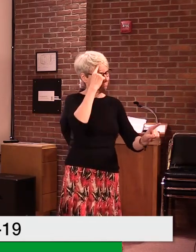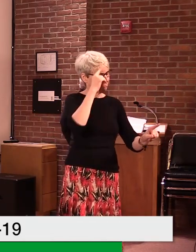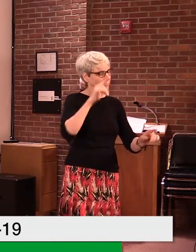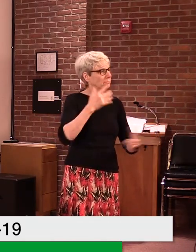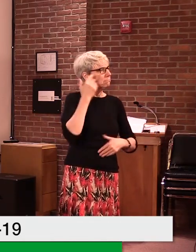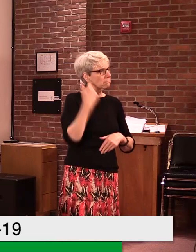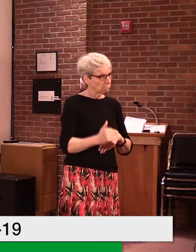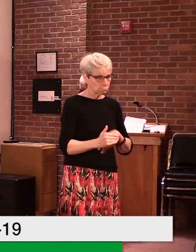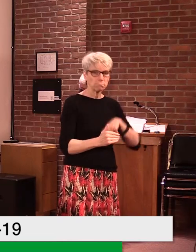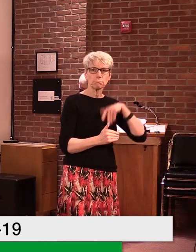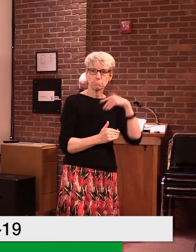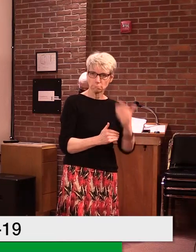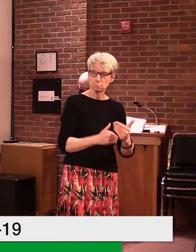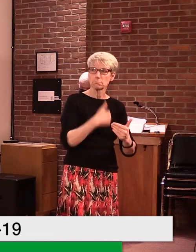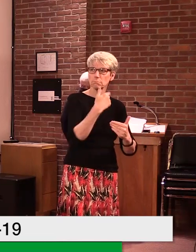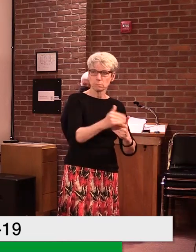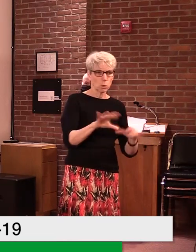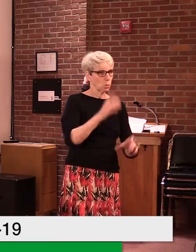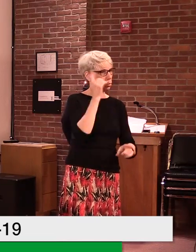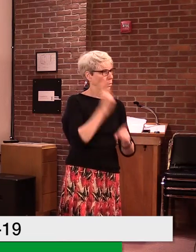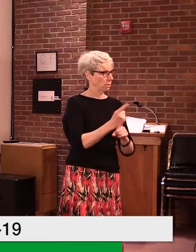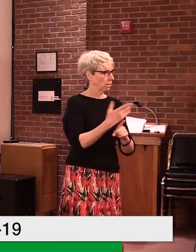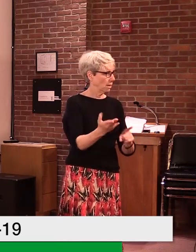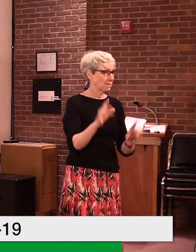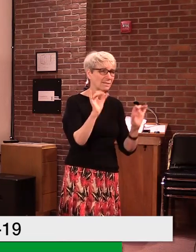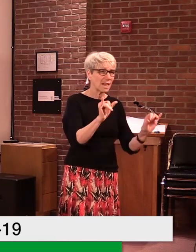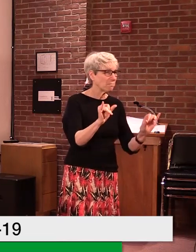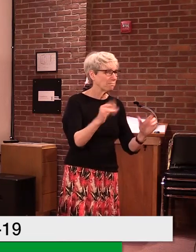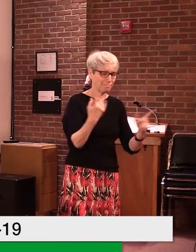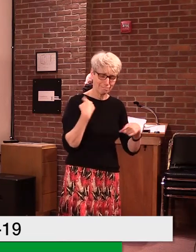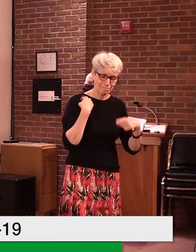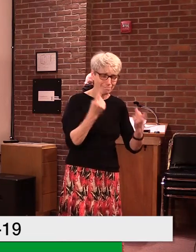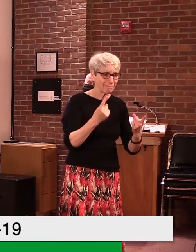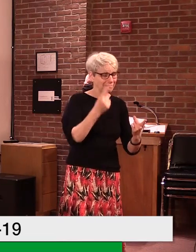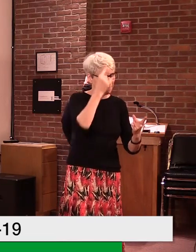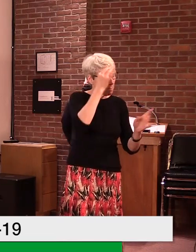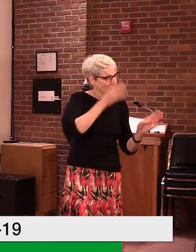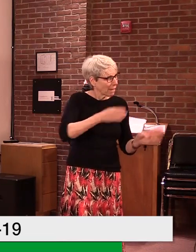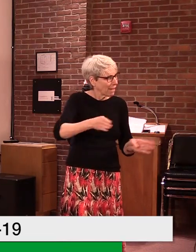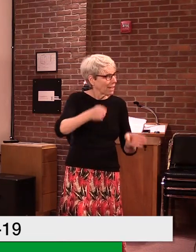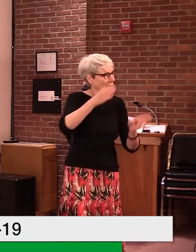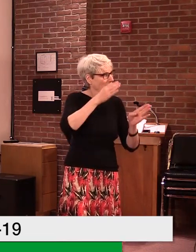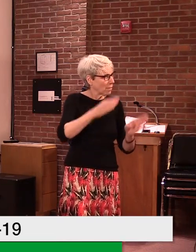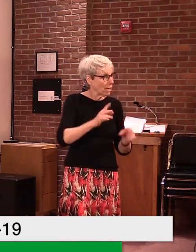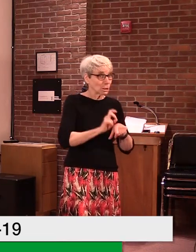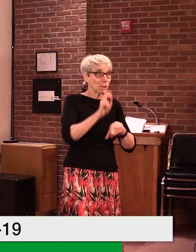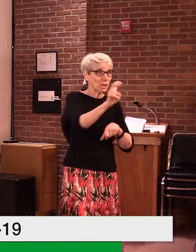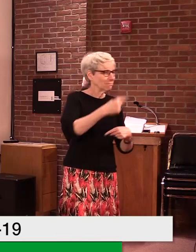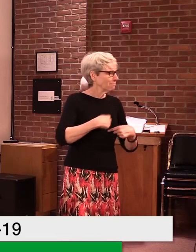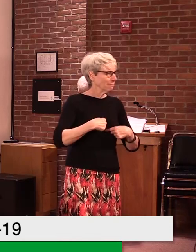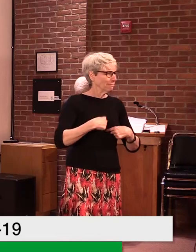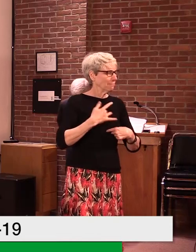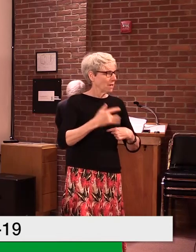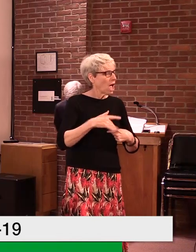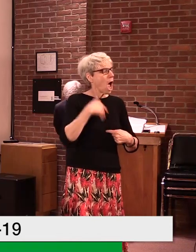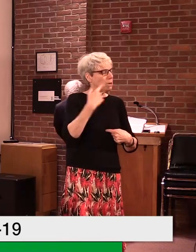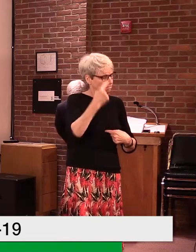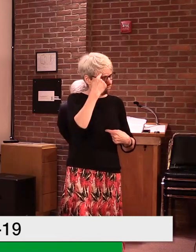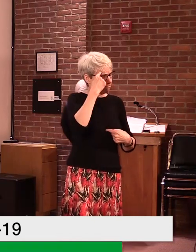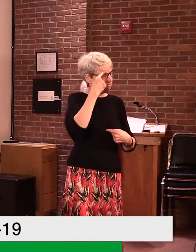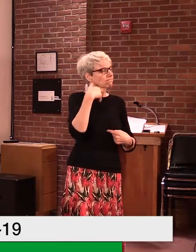thing and doing it like we have everything else in a measured way. If I thought that this was